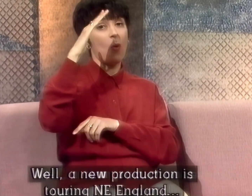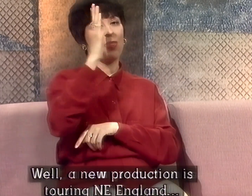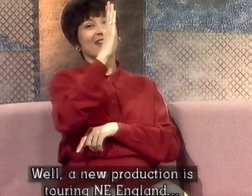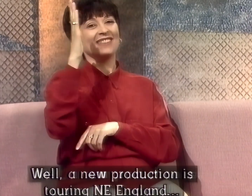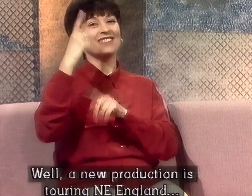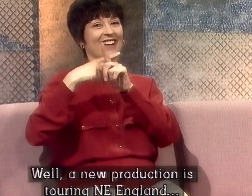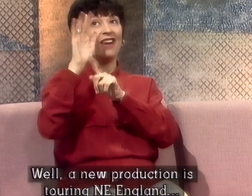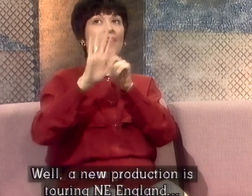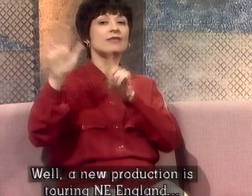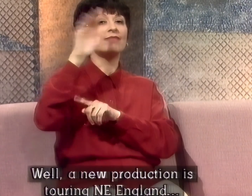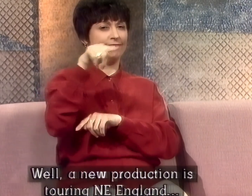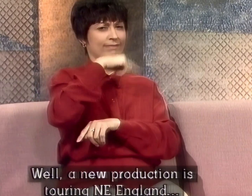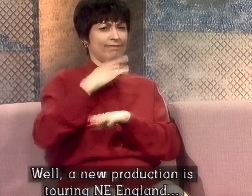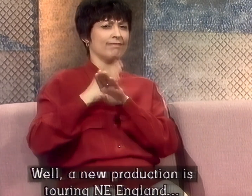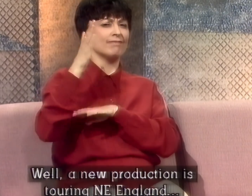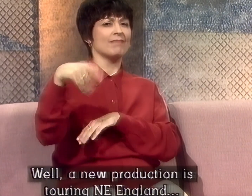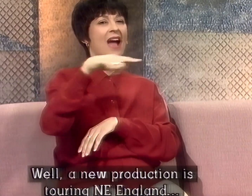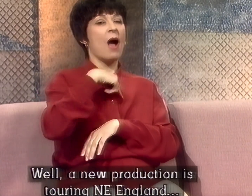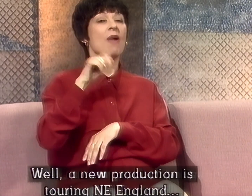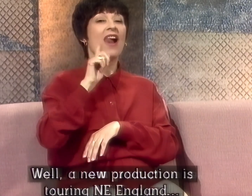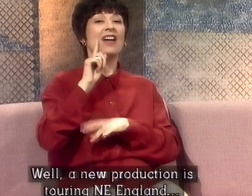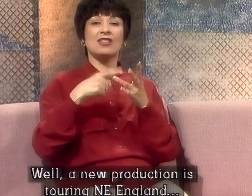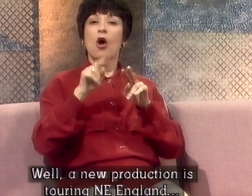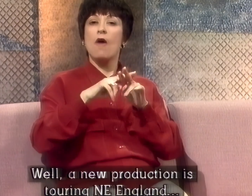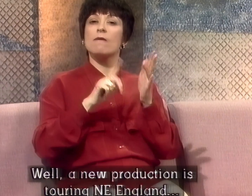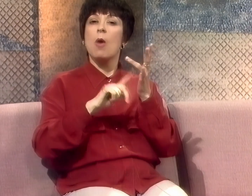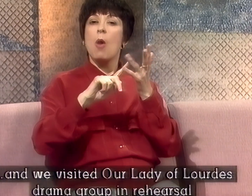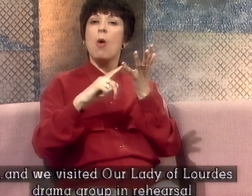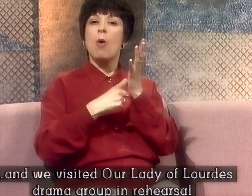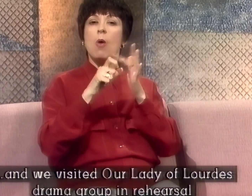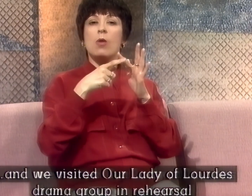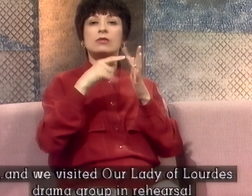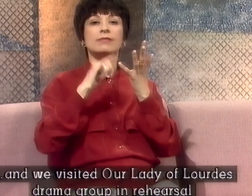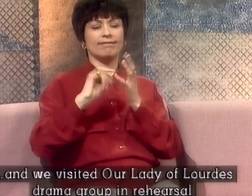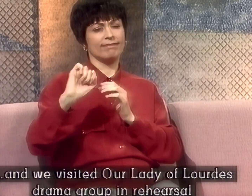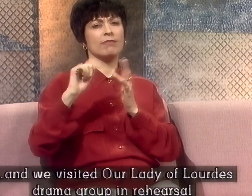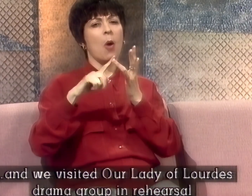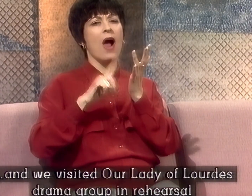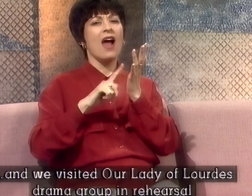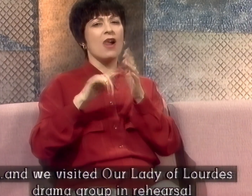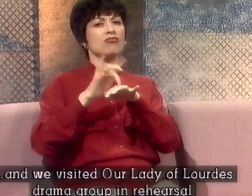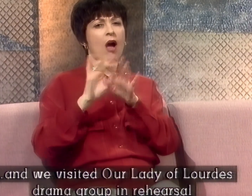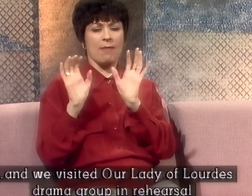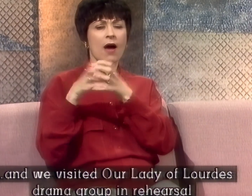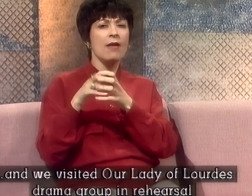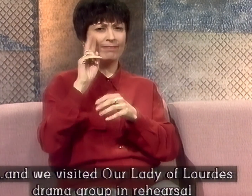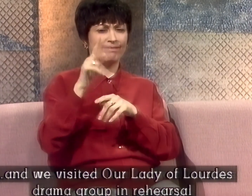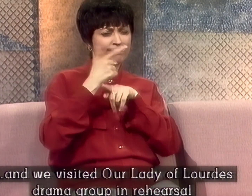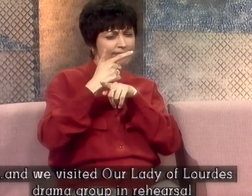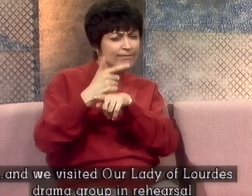a new production is just starting to tour the northeast of England, and we visited Our Lady of Lourdes drama group in rehearsal to